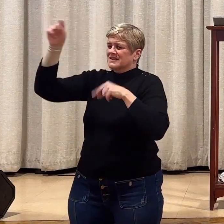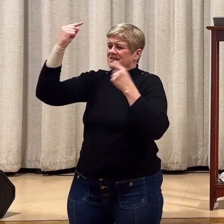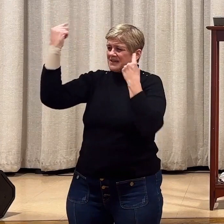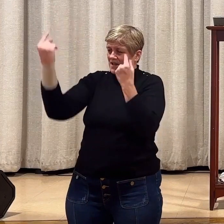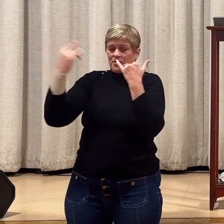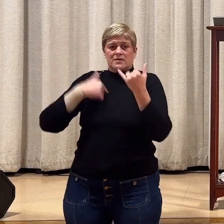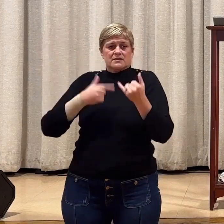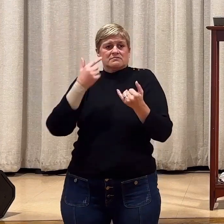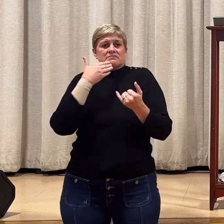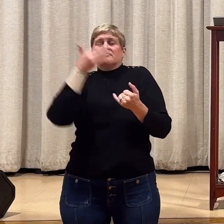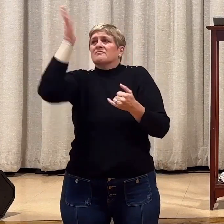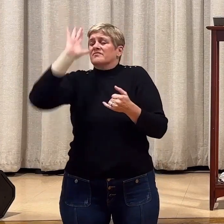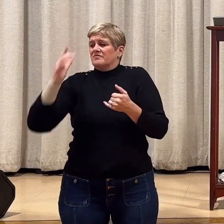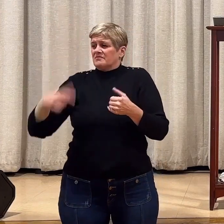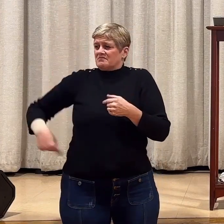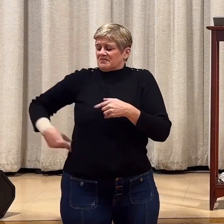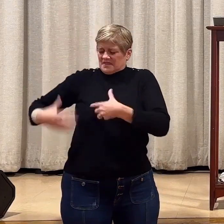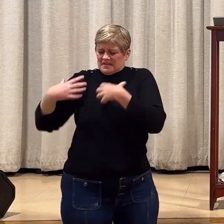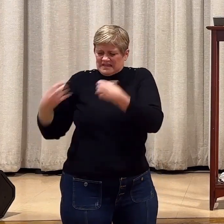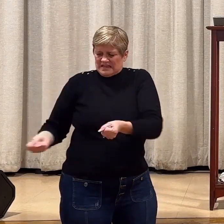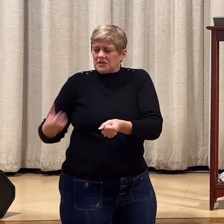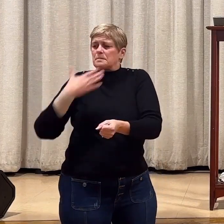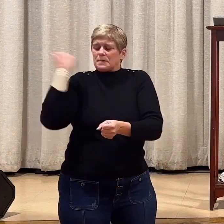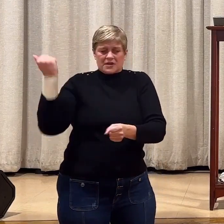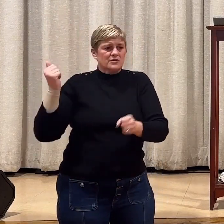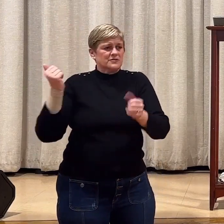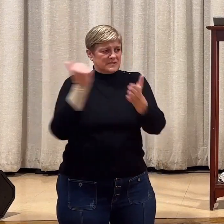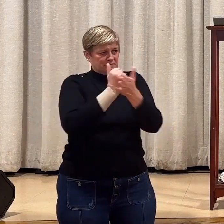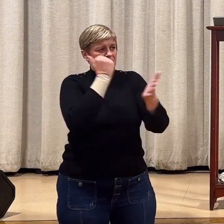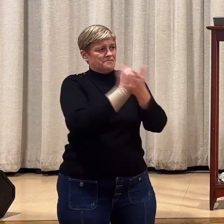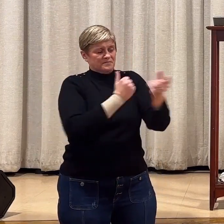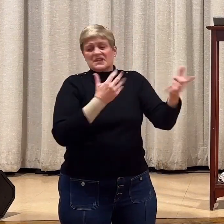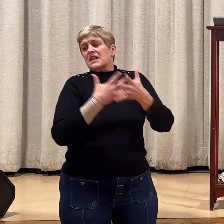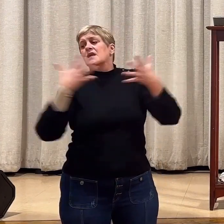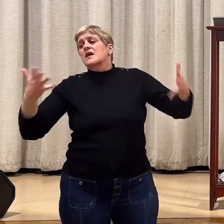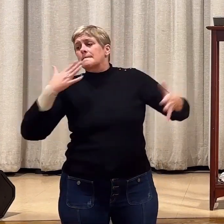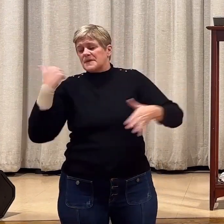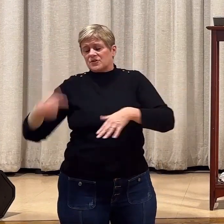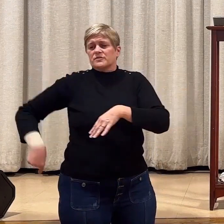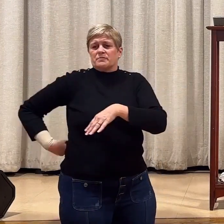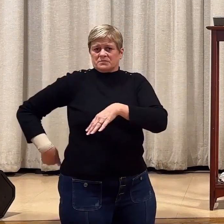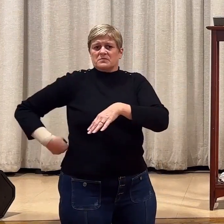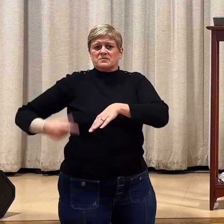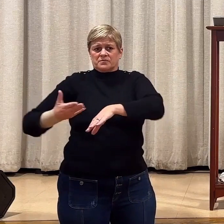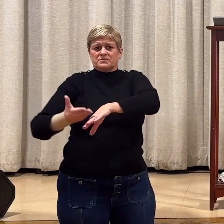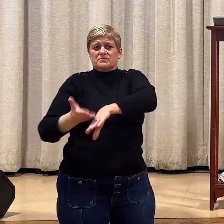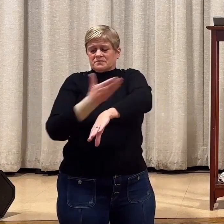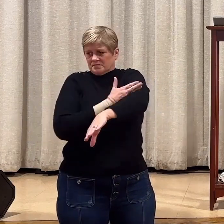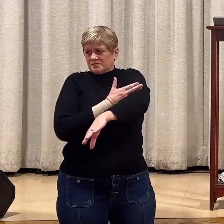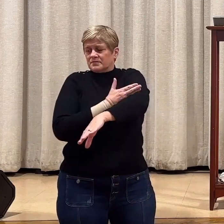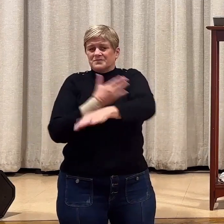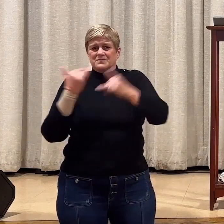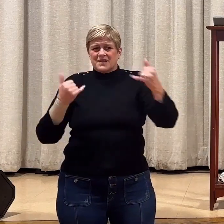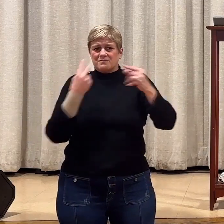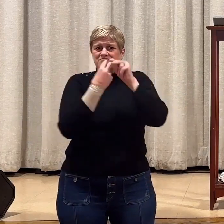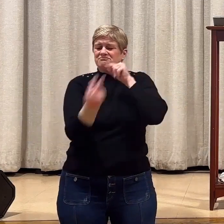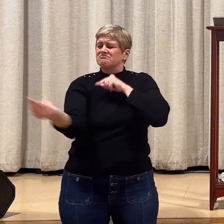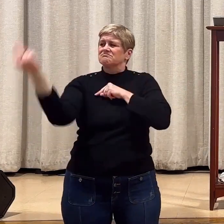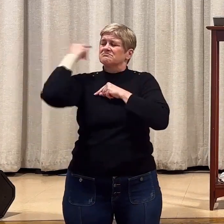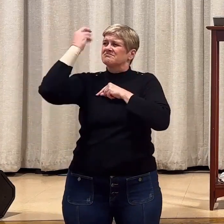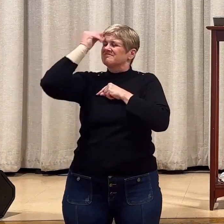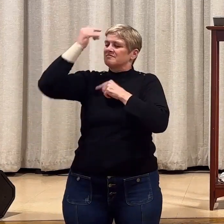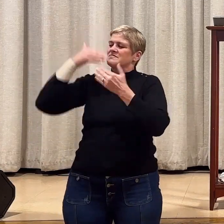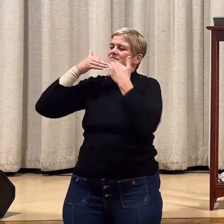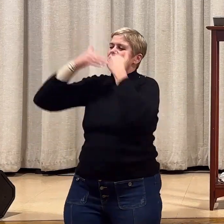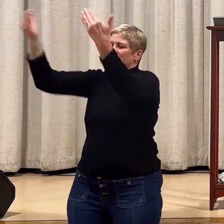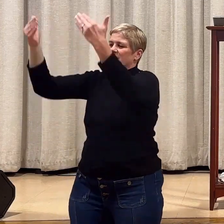back's healed now and a lot better, you know, a lot better. But I look back and I